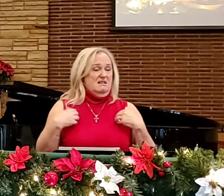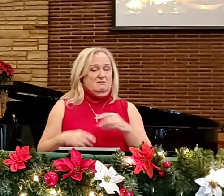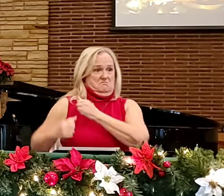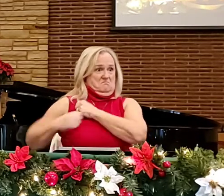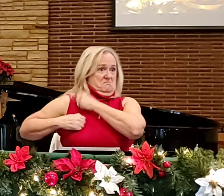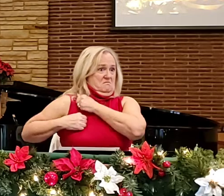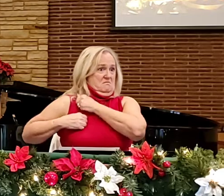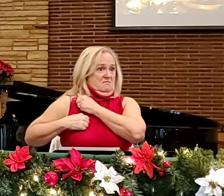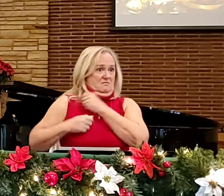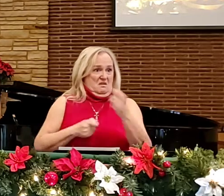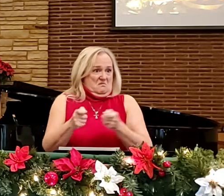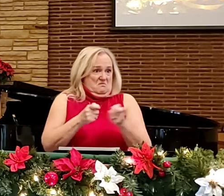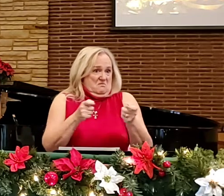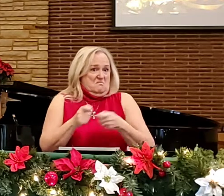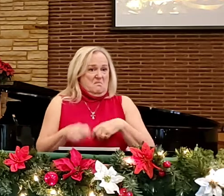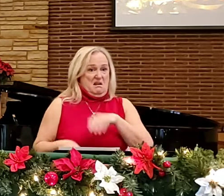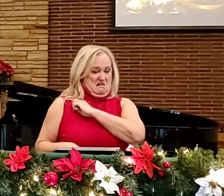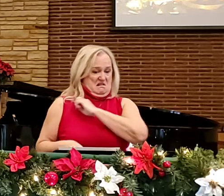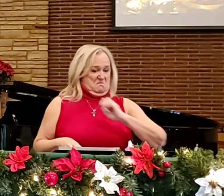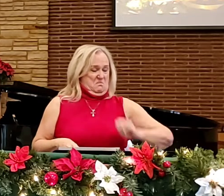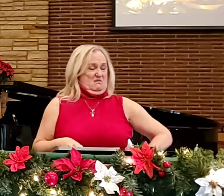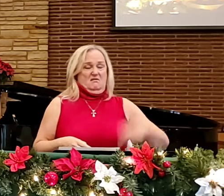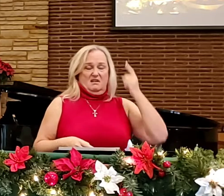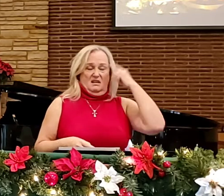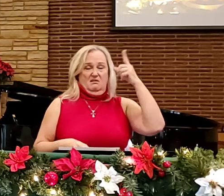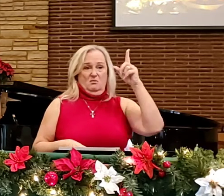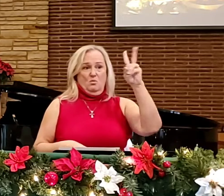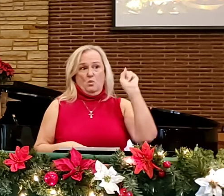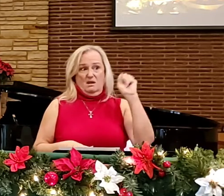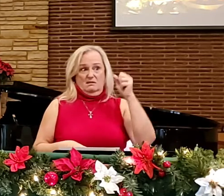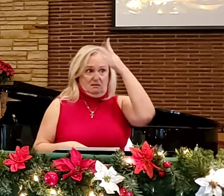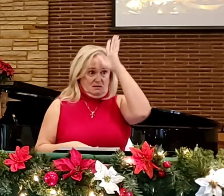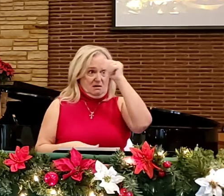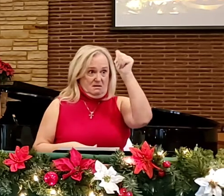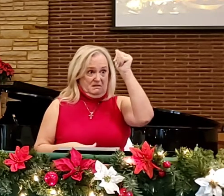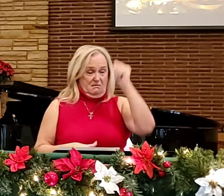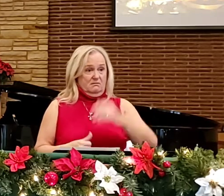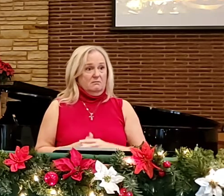ruled by an emperor who thought he was God himself.